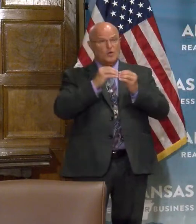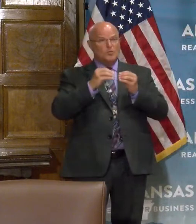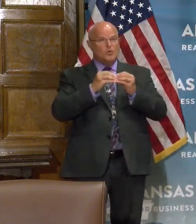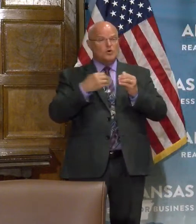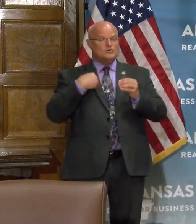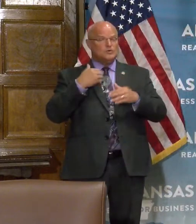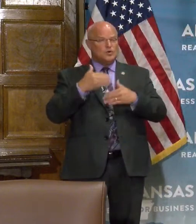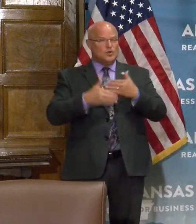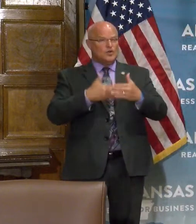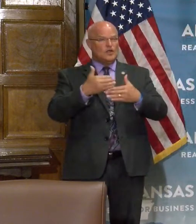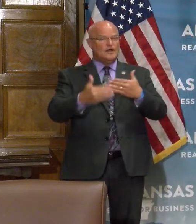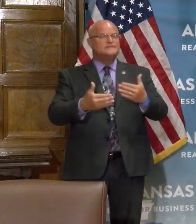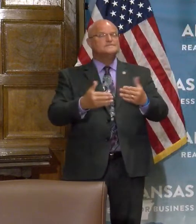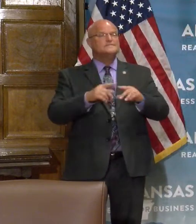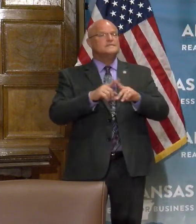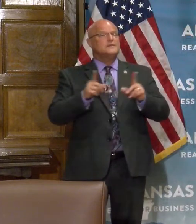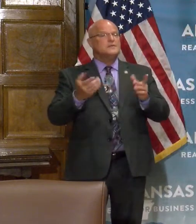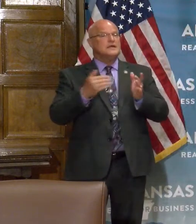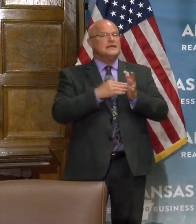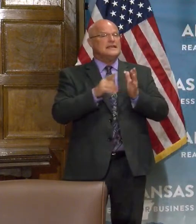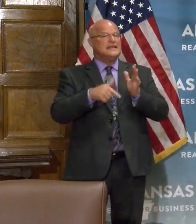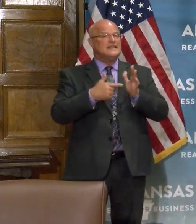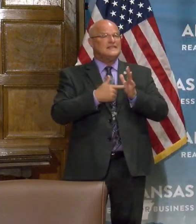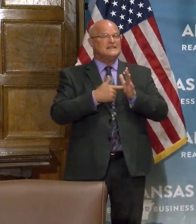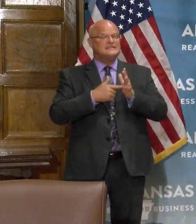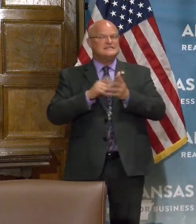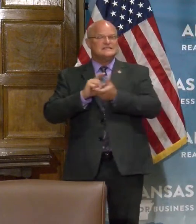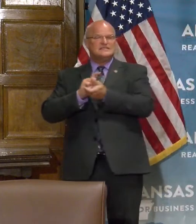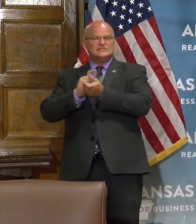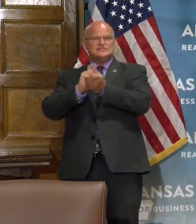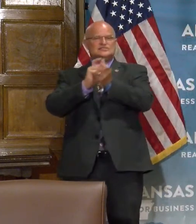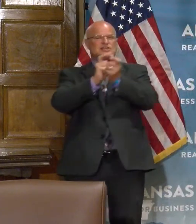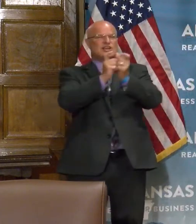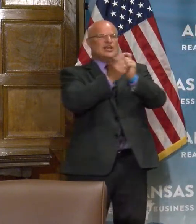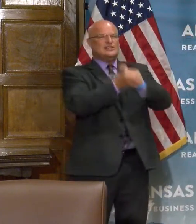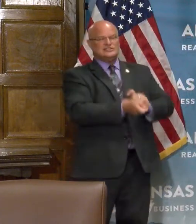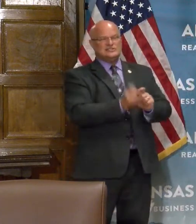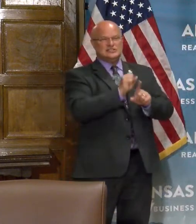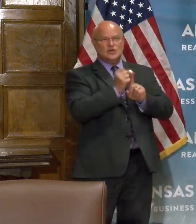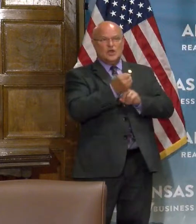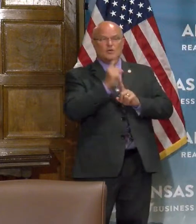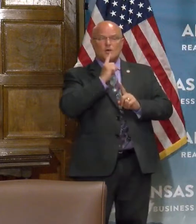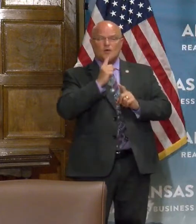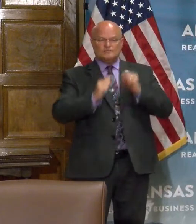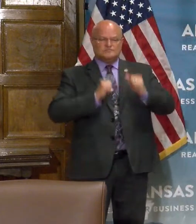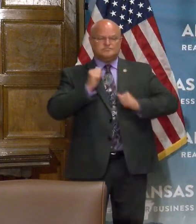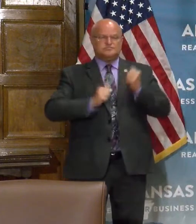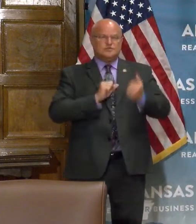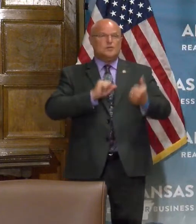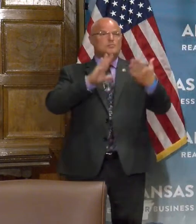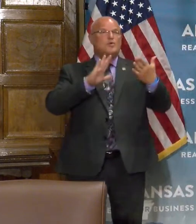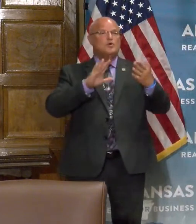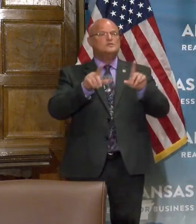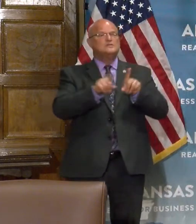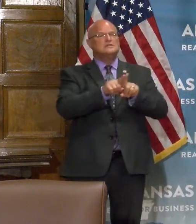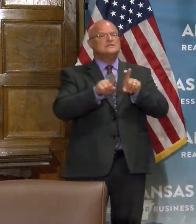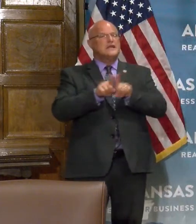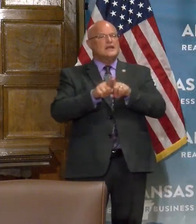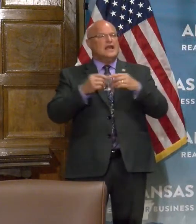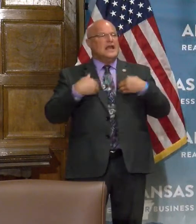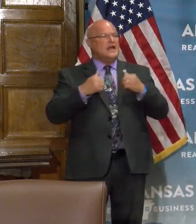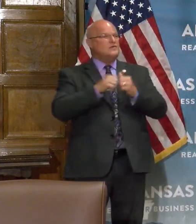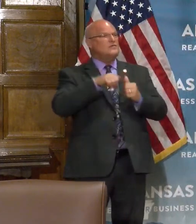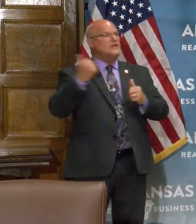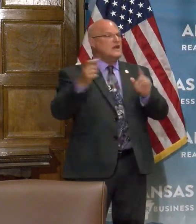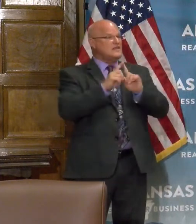as we go along. But again, this is an evolving situation, but we're taking a very aggressive approach with it, just as we have with